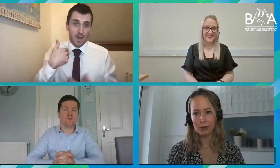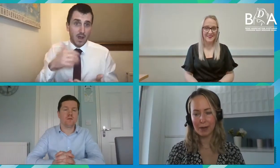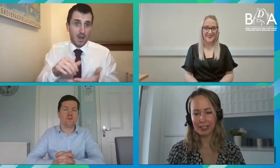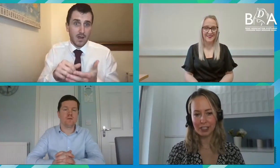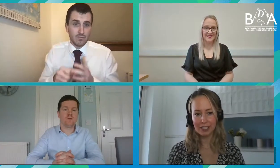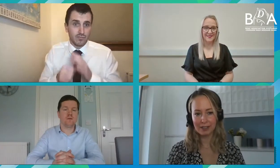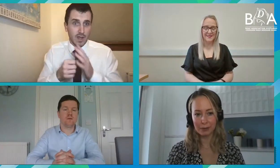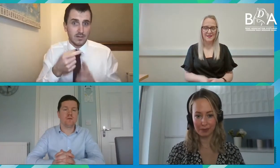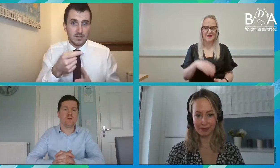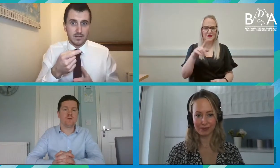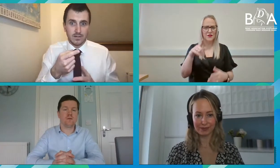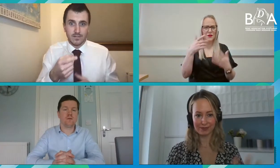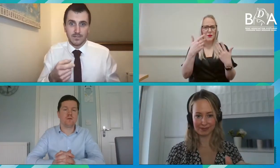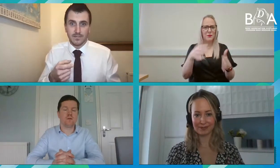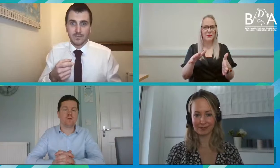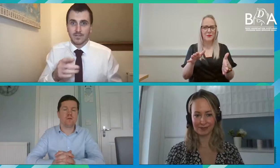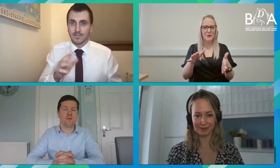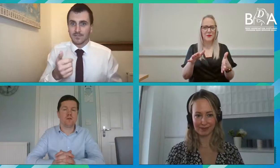You mentioned,